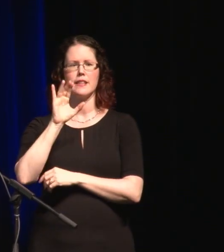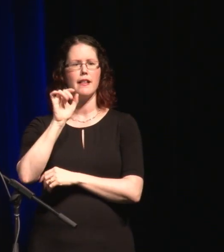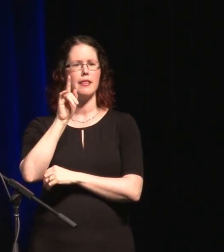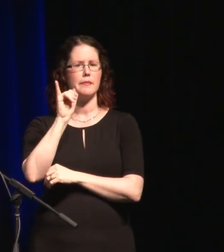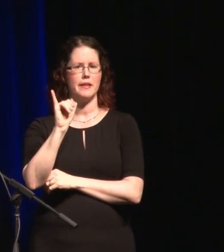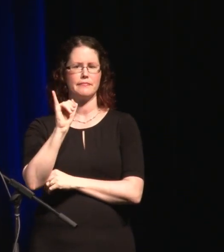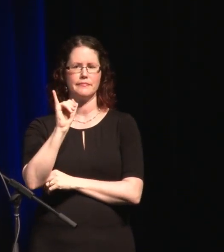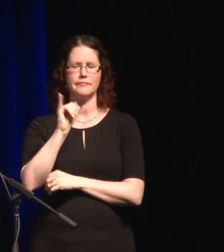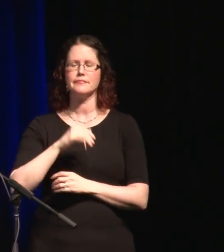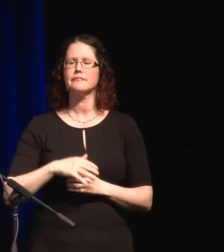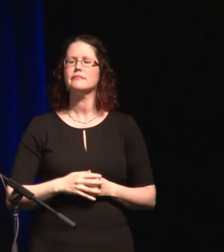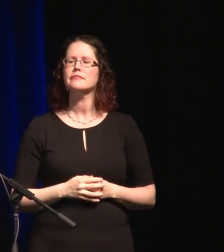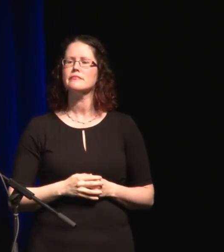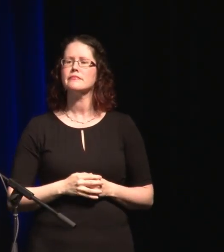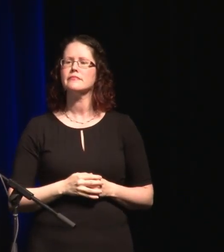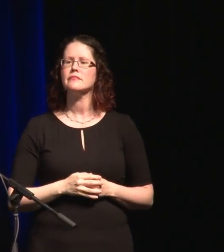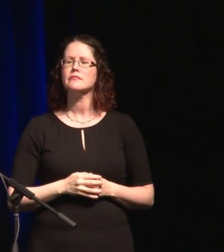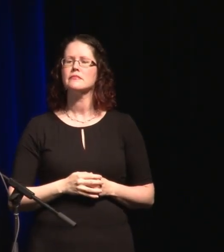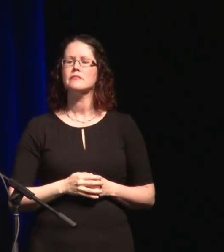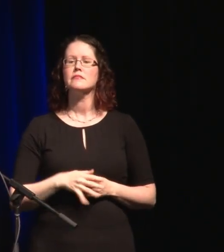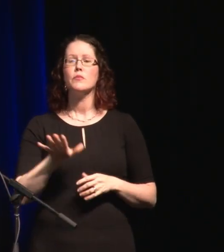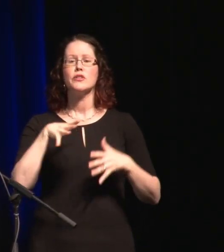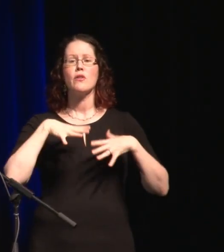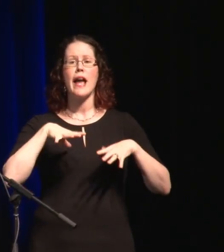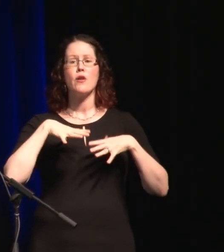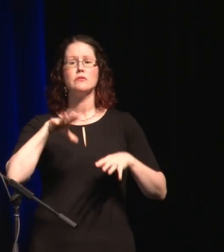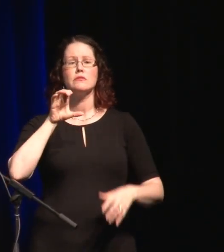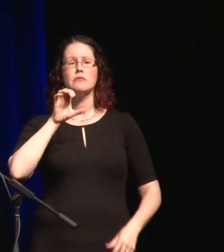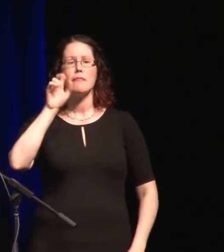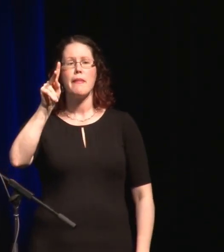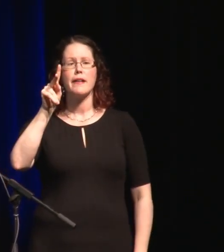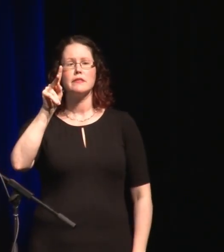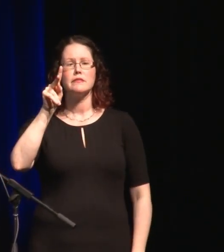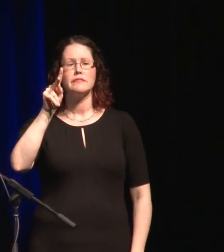ask that after you return your gown,